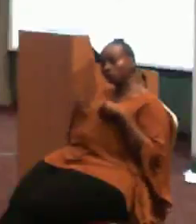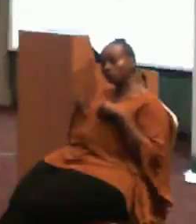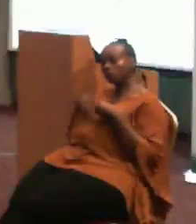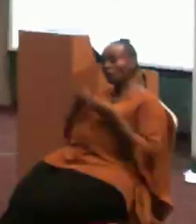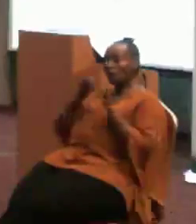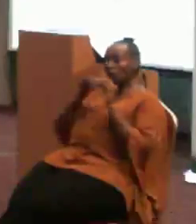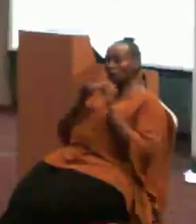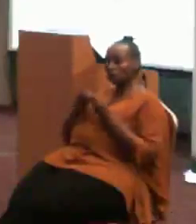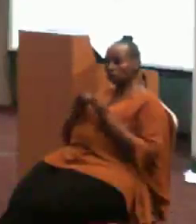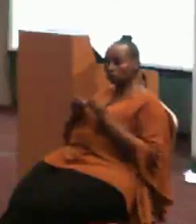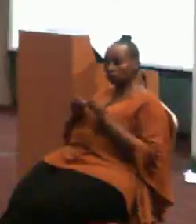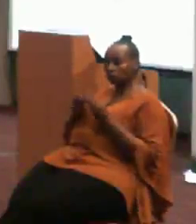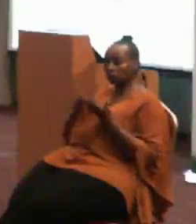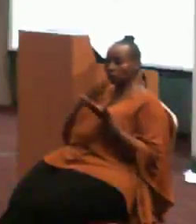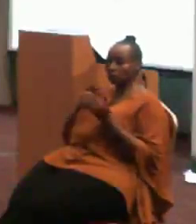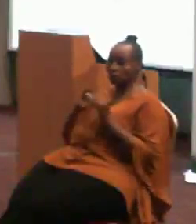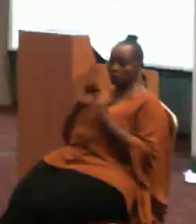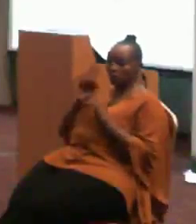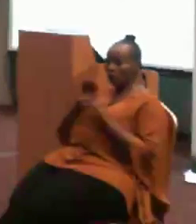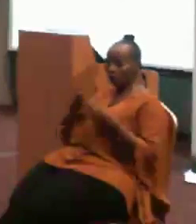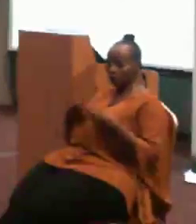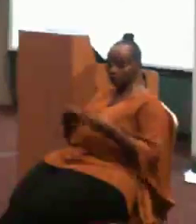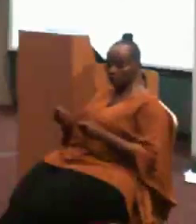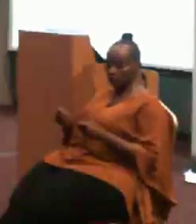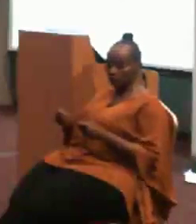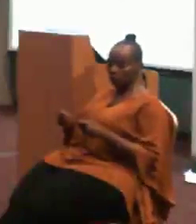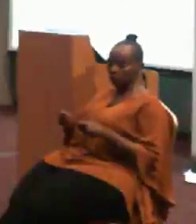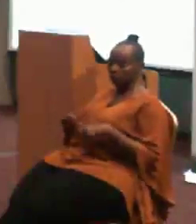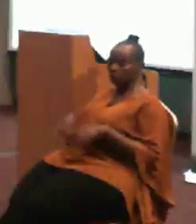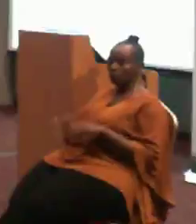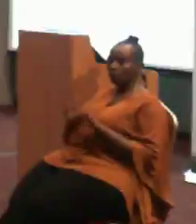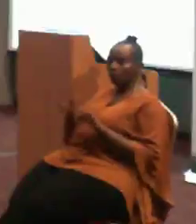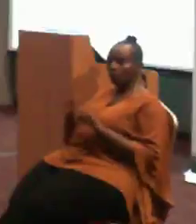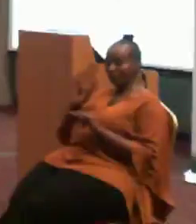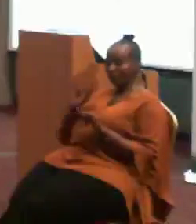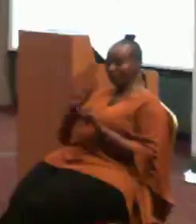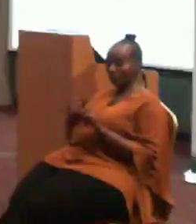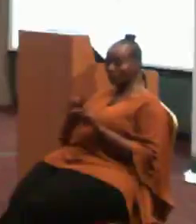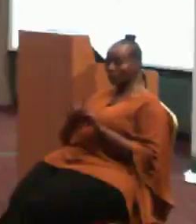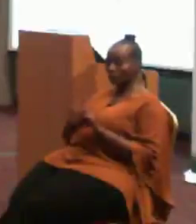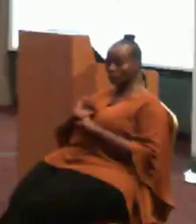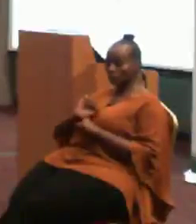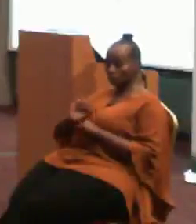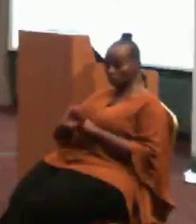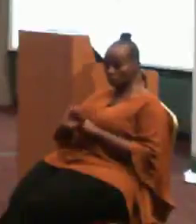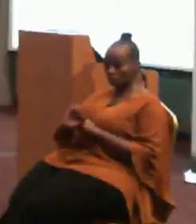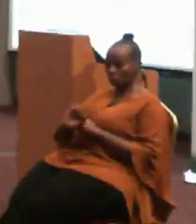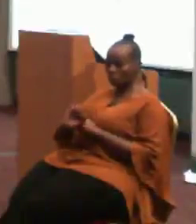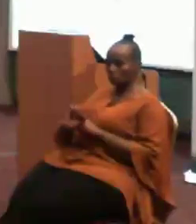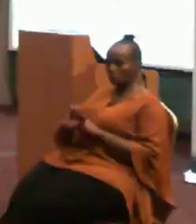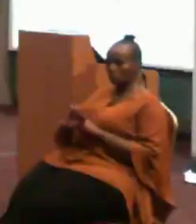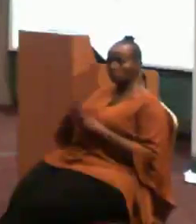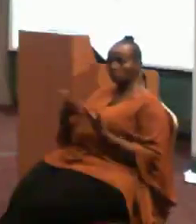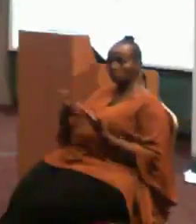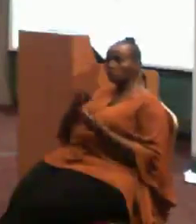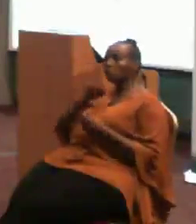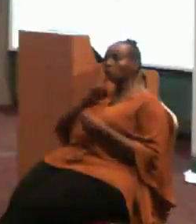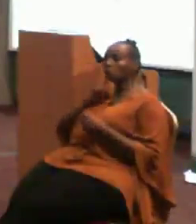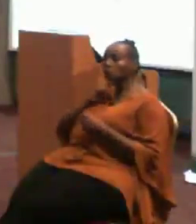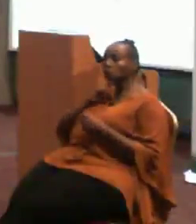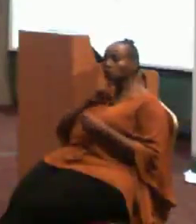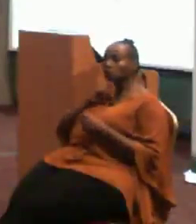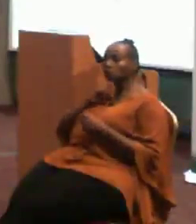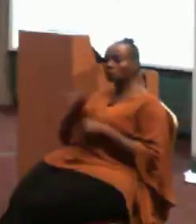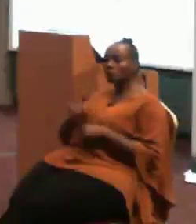where you have overspending CAPEX, what your calculation would be like, and what matrices you would use,